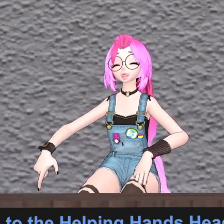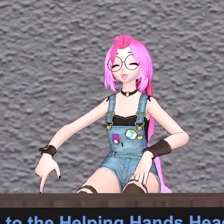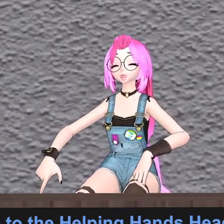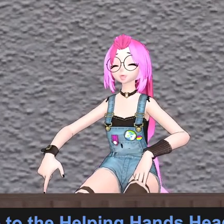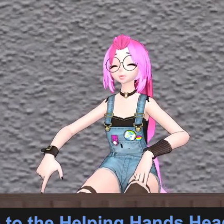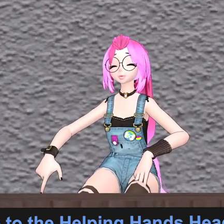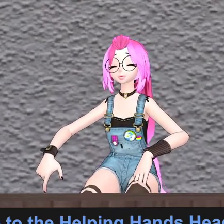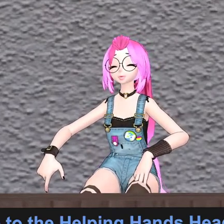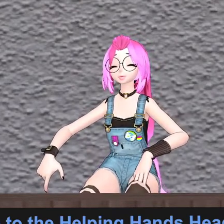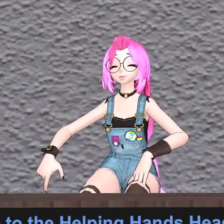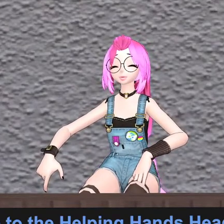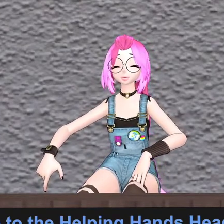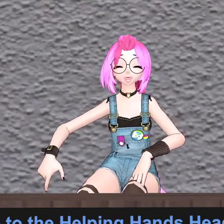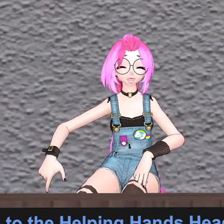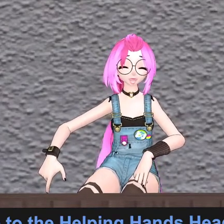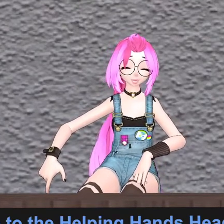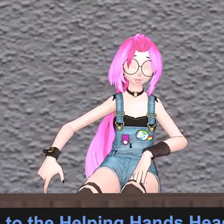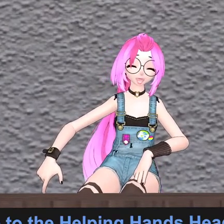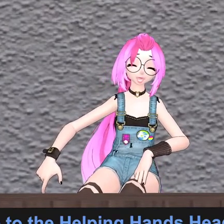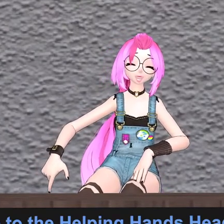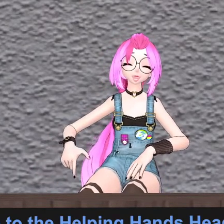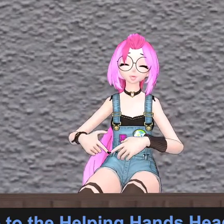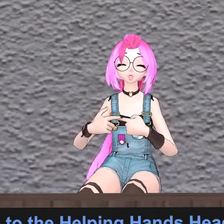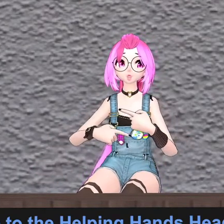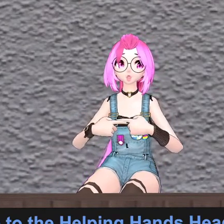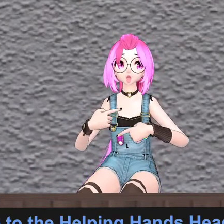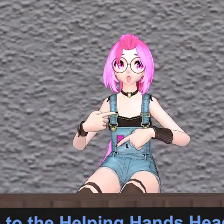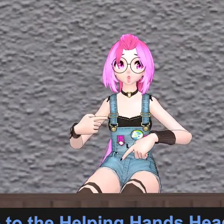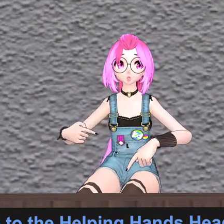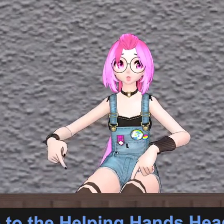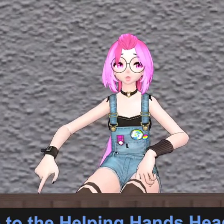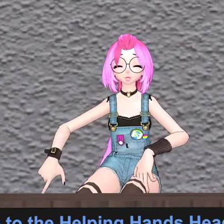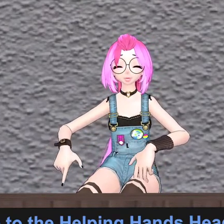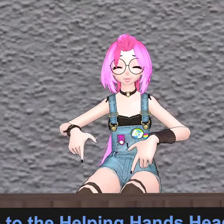Texas. Okay. Who could show me a sign?